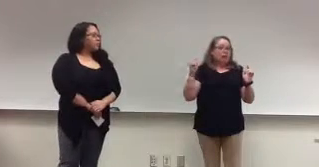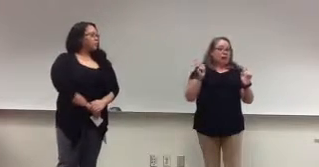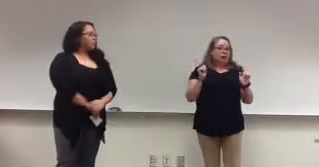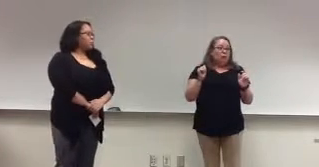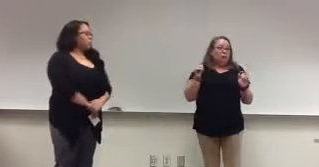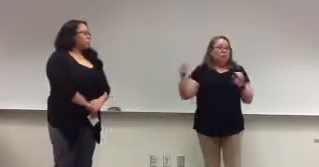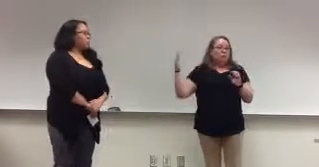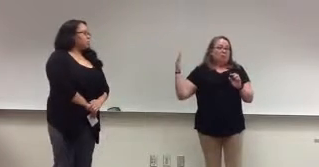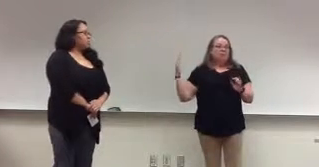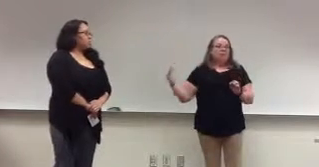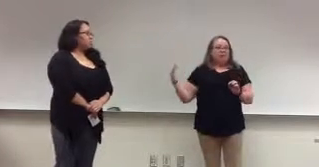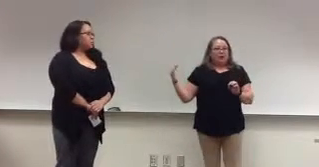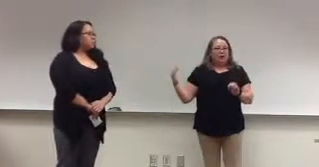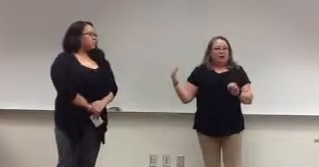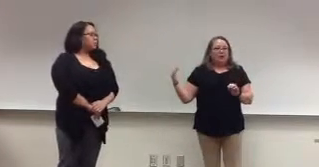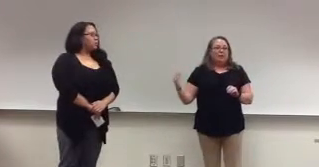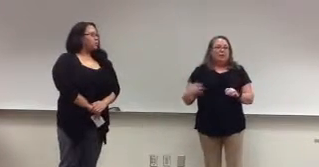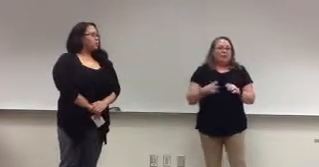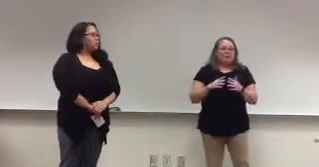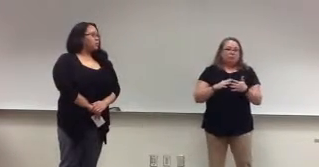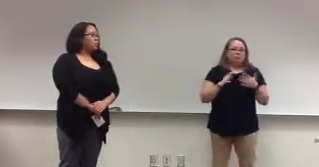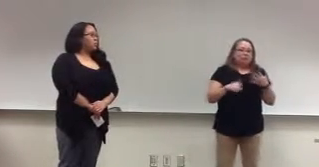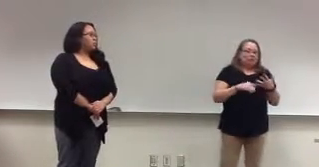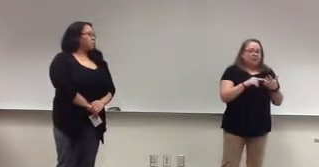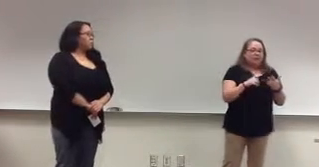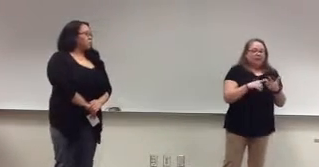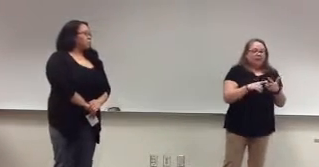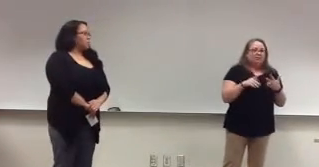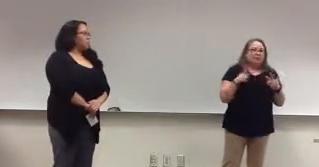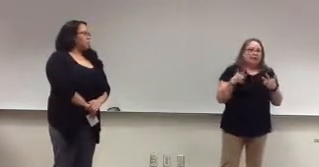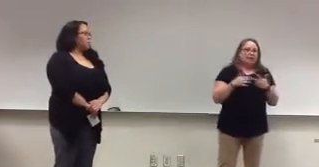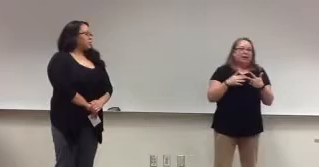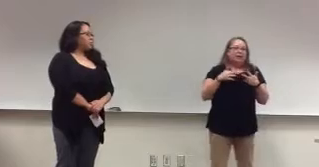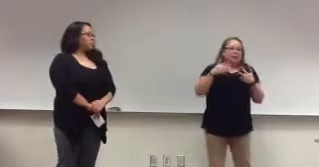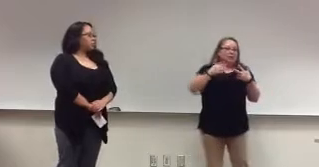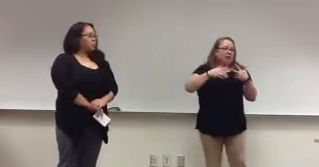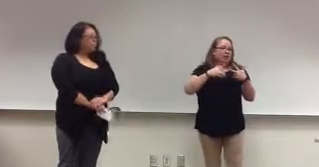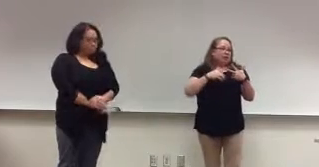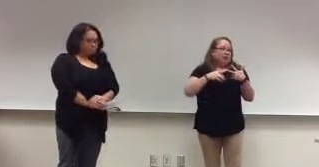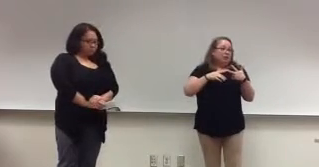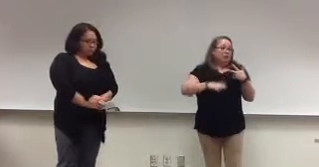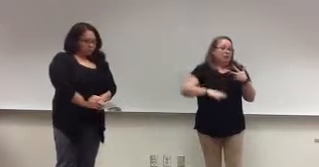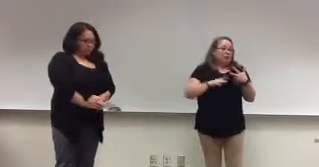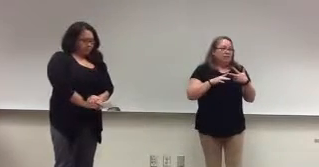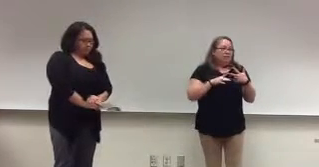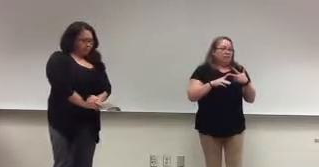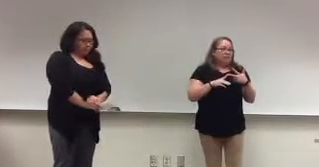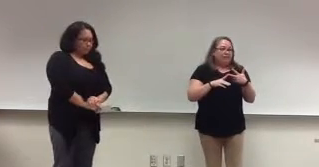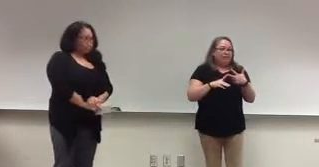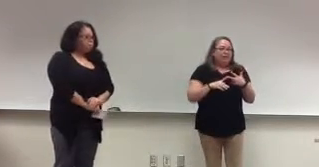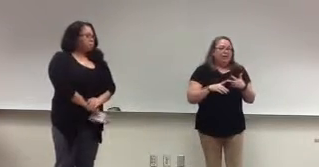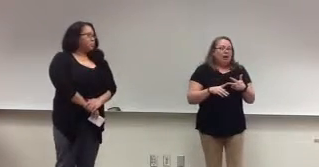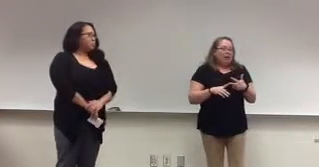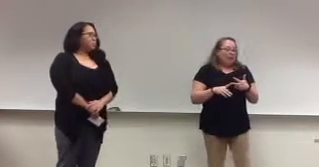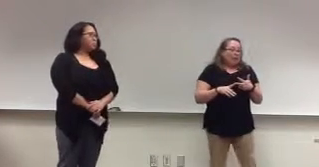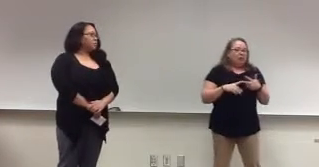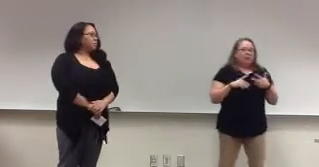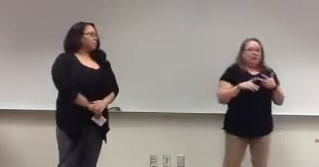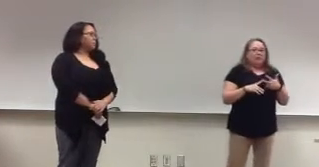honking a horn very close to them. So profoundly deaf is the lowest level of deafness. We call them